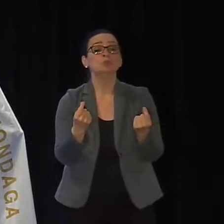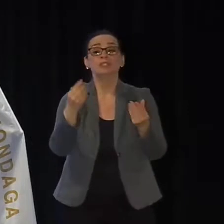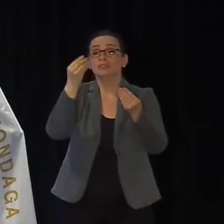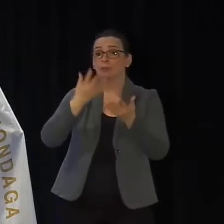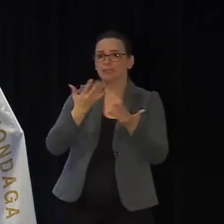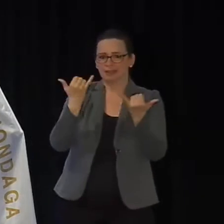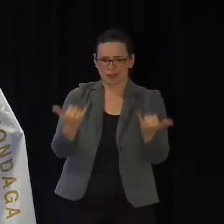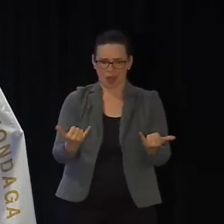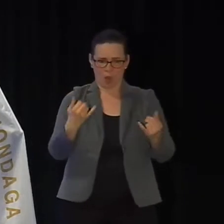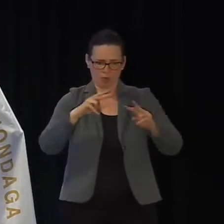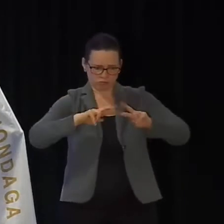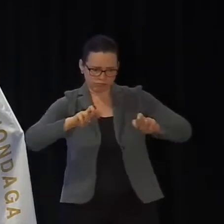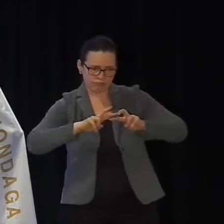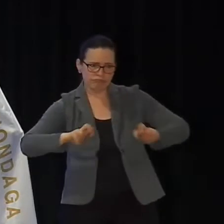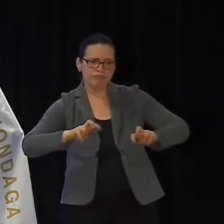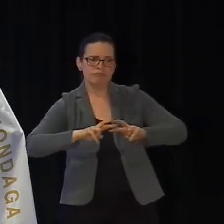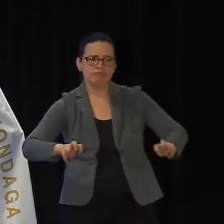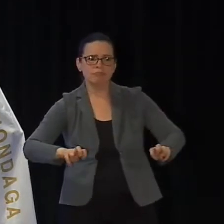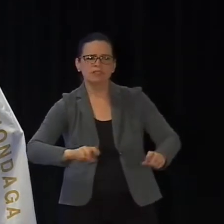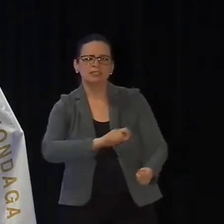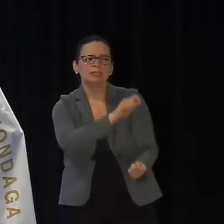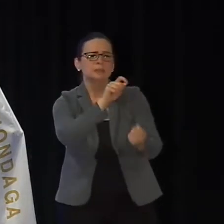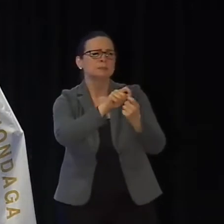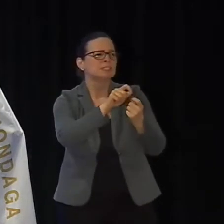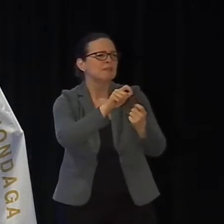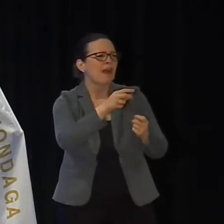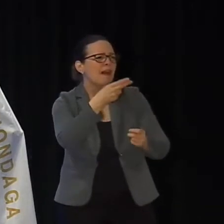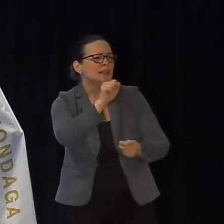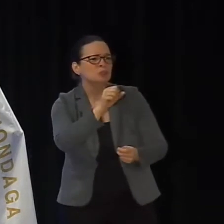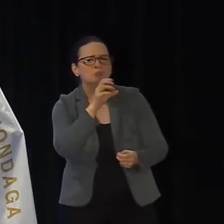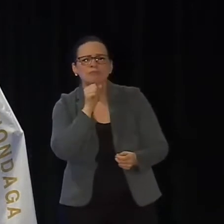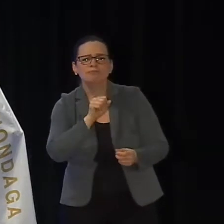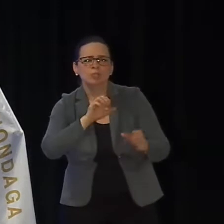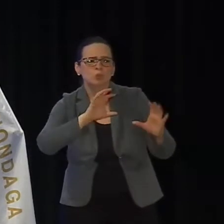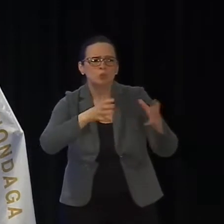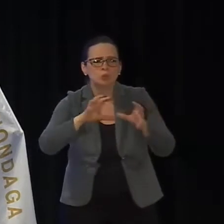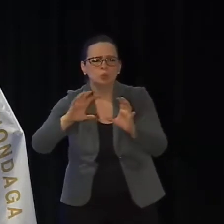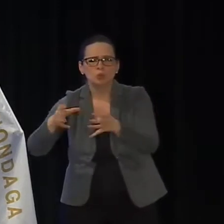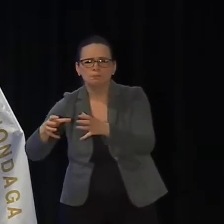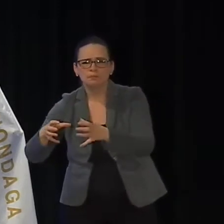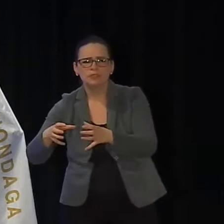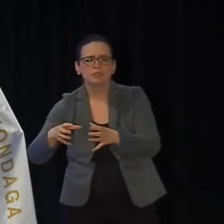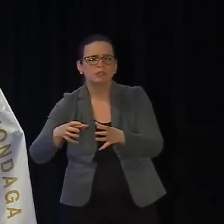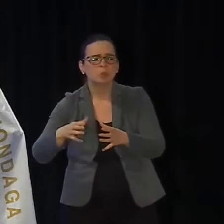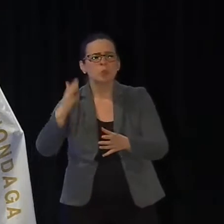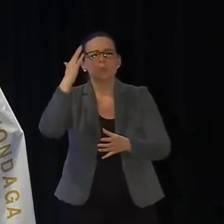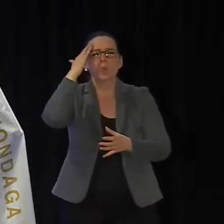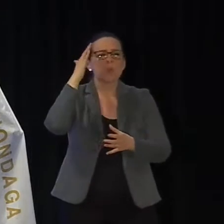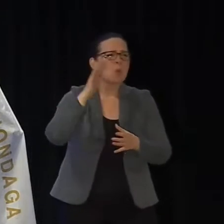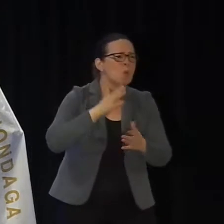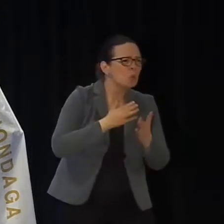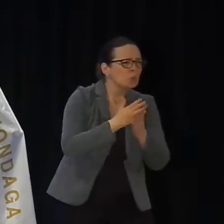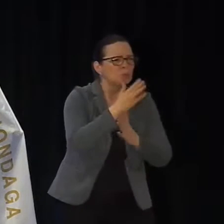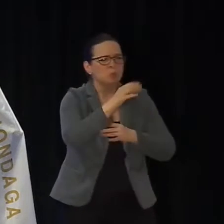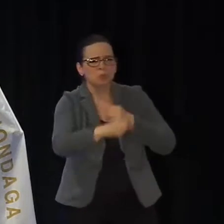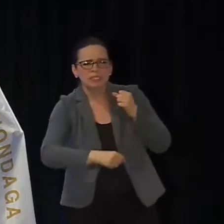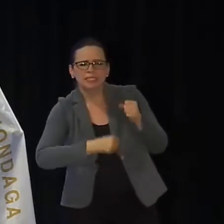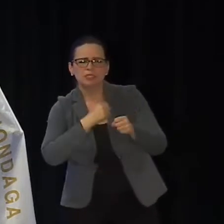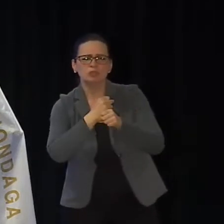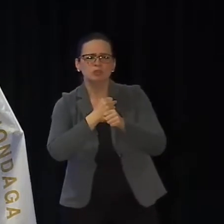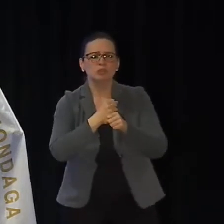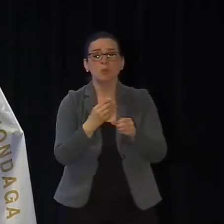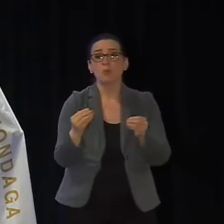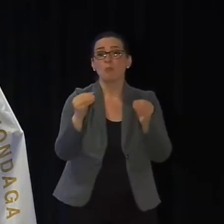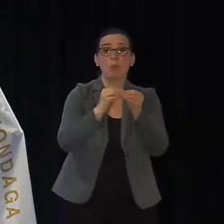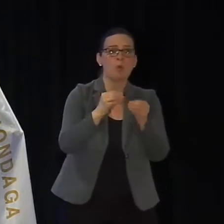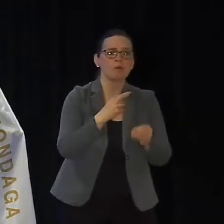there's cases with high school kids, and we know that as the year goes on, there's bigger risk in those groups